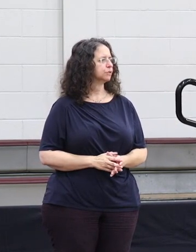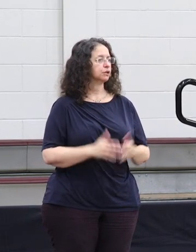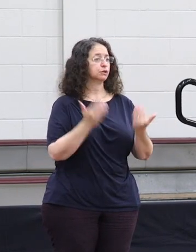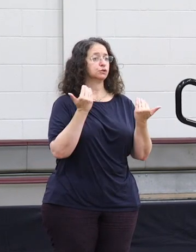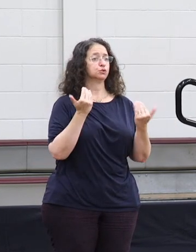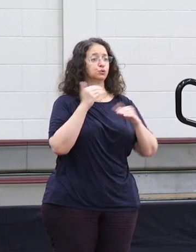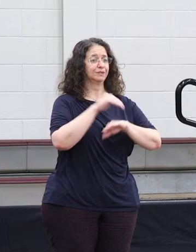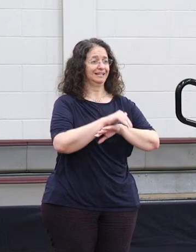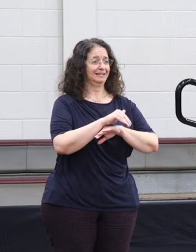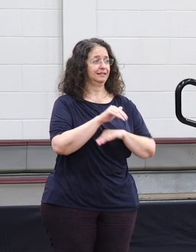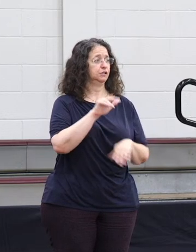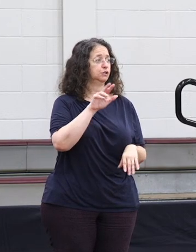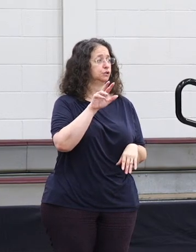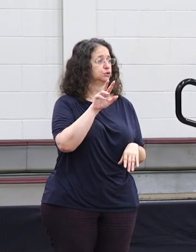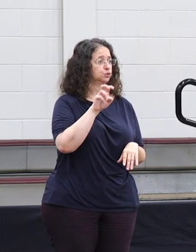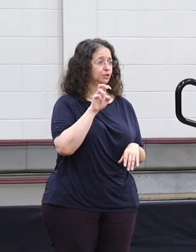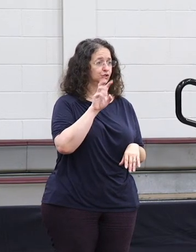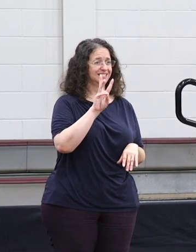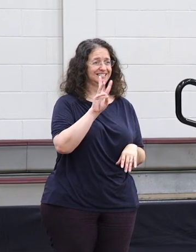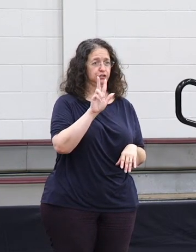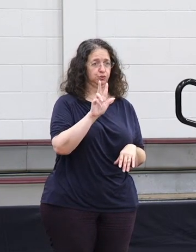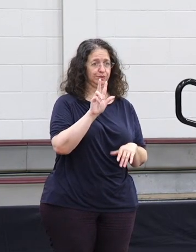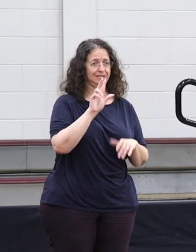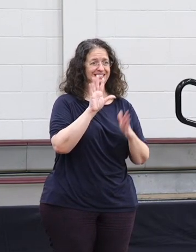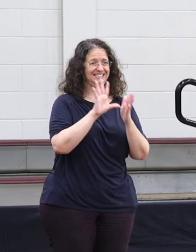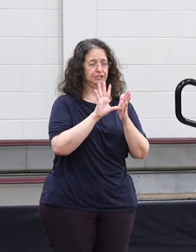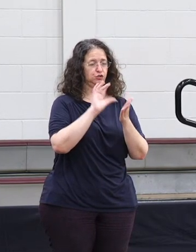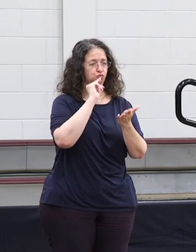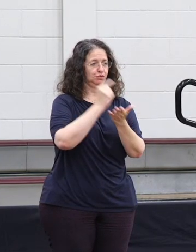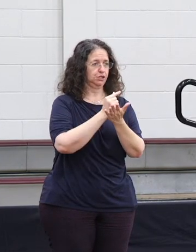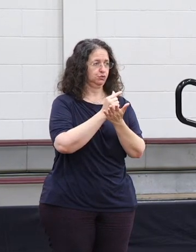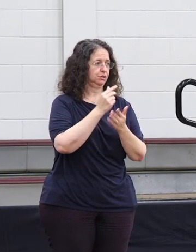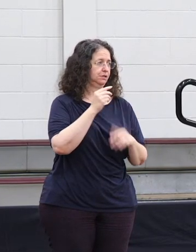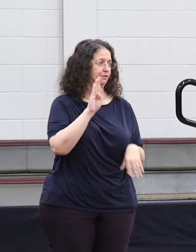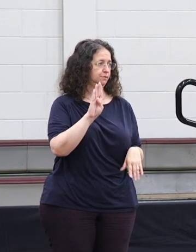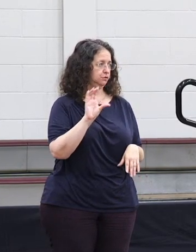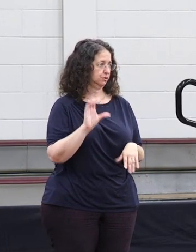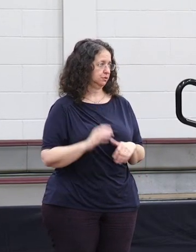Tonight, 263 seniors are graduating from Bristol Central.